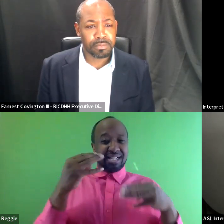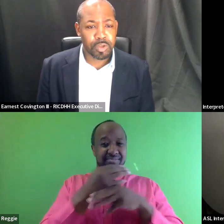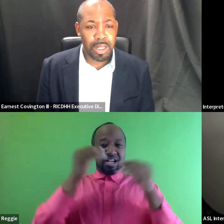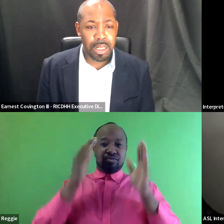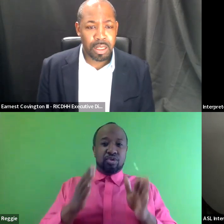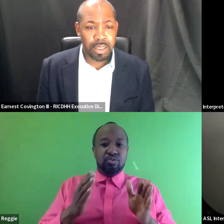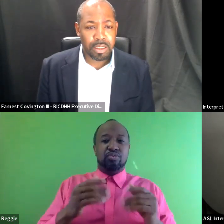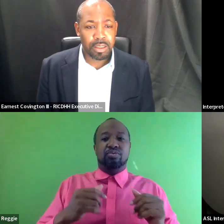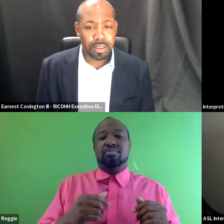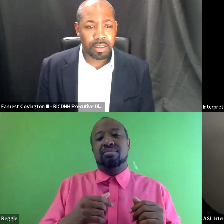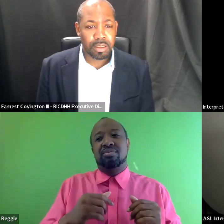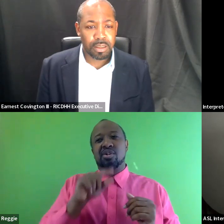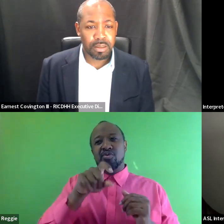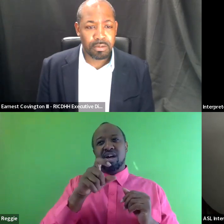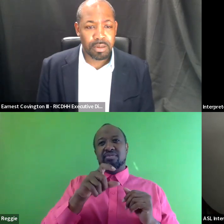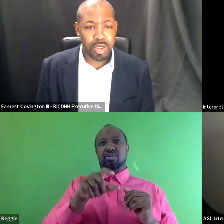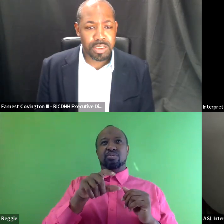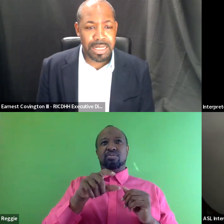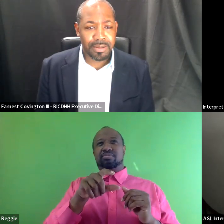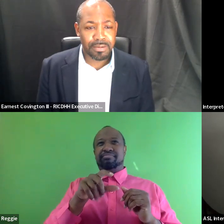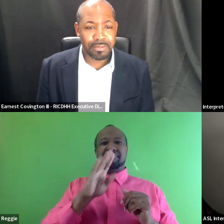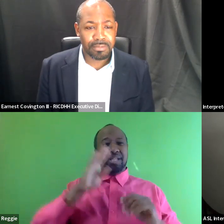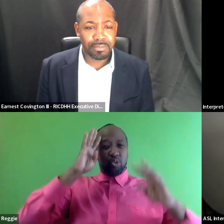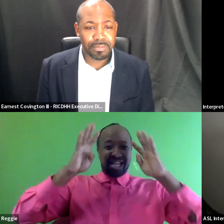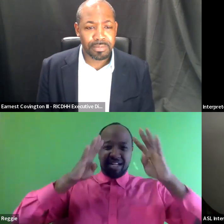So honestly, as a math teacher,